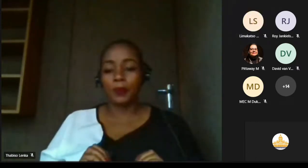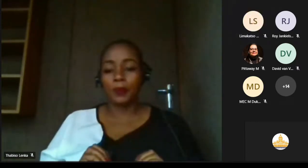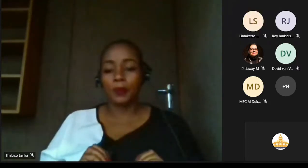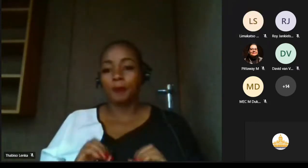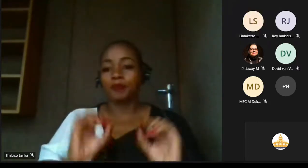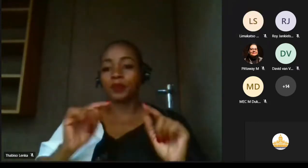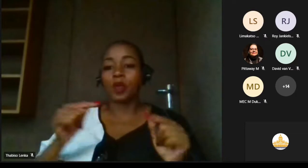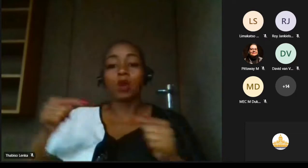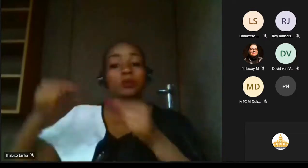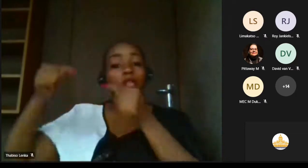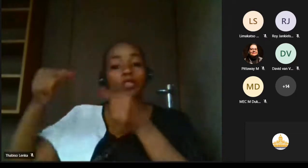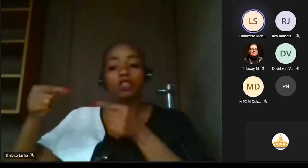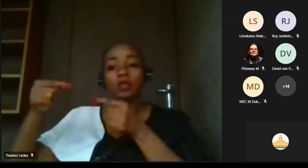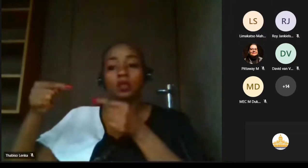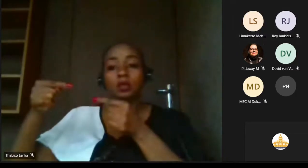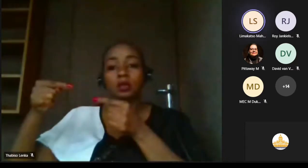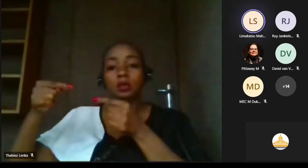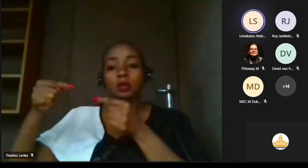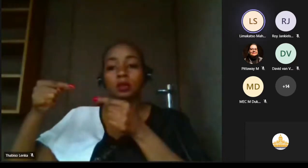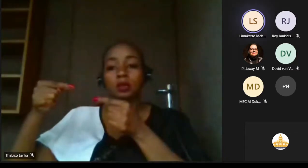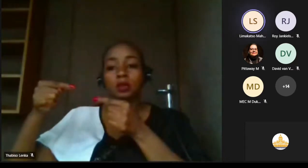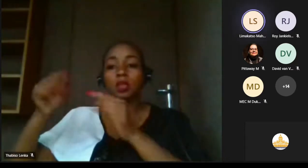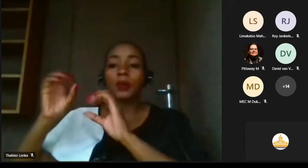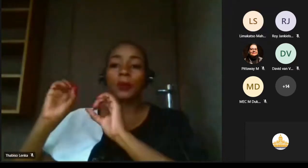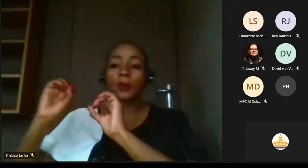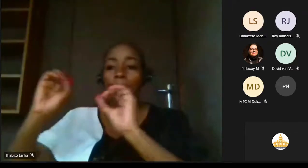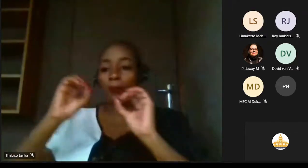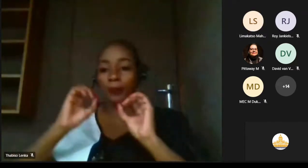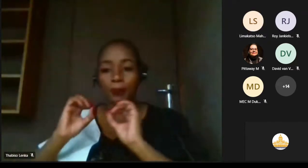Any objections? None.